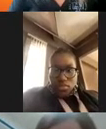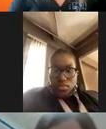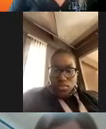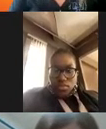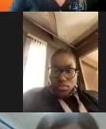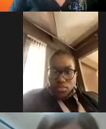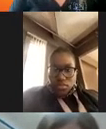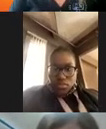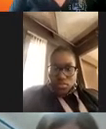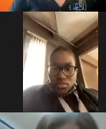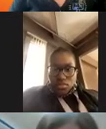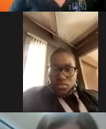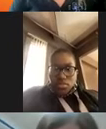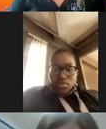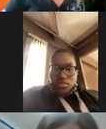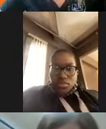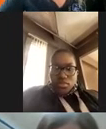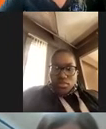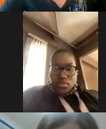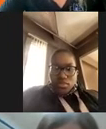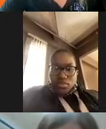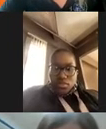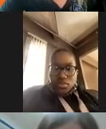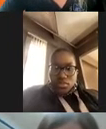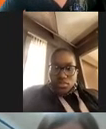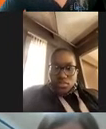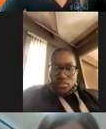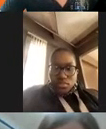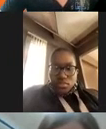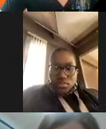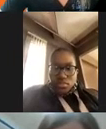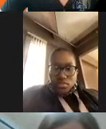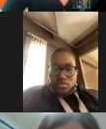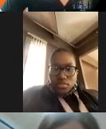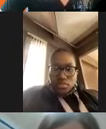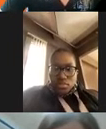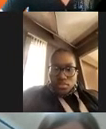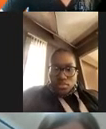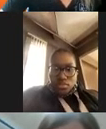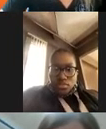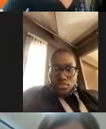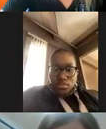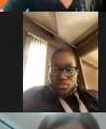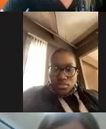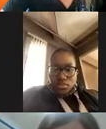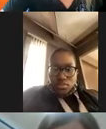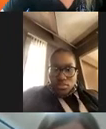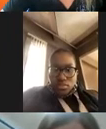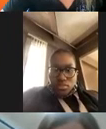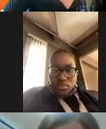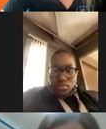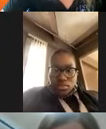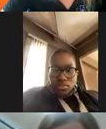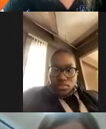teaching small groups of children with multiple disabilities, autism, and even my